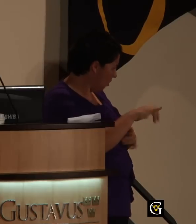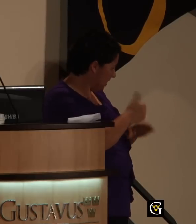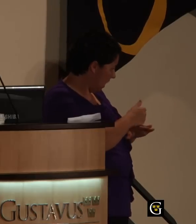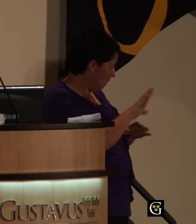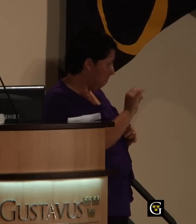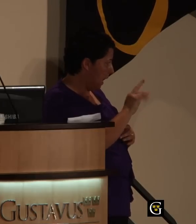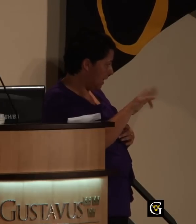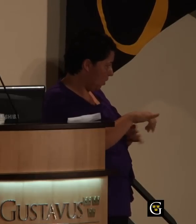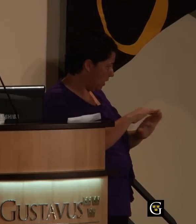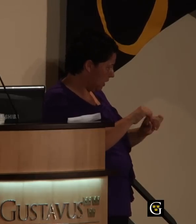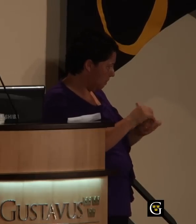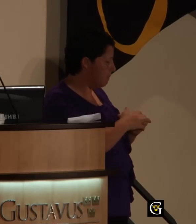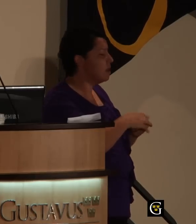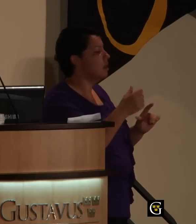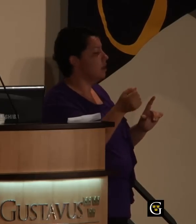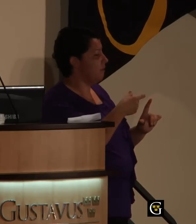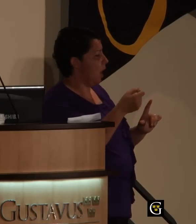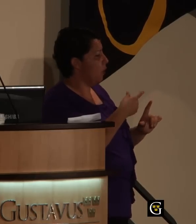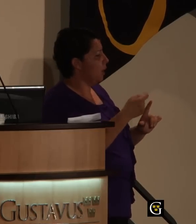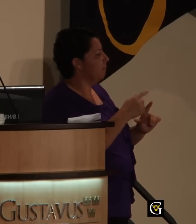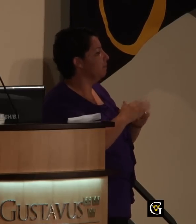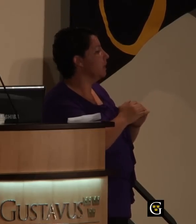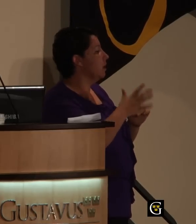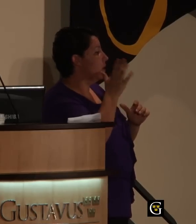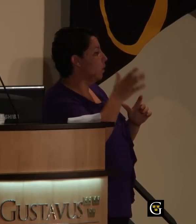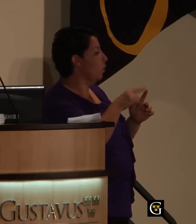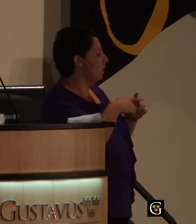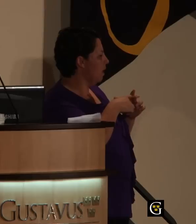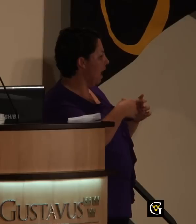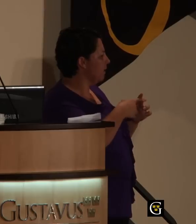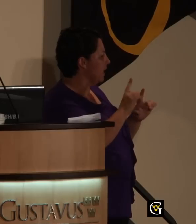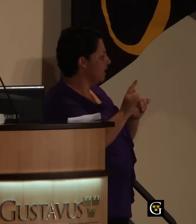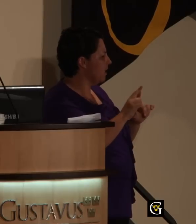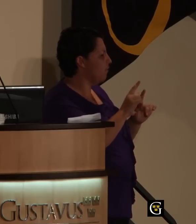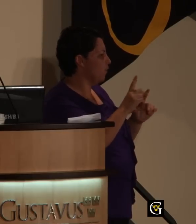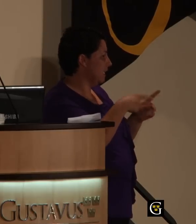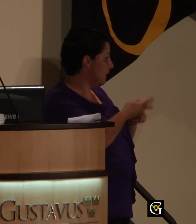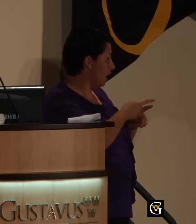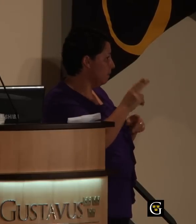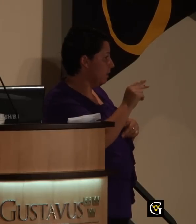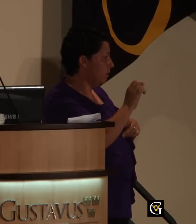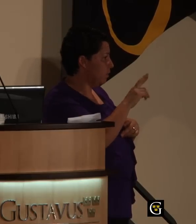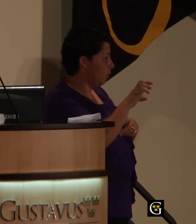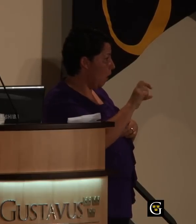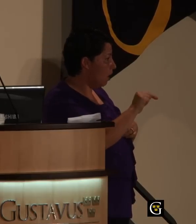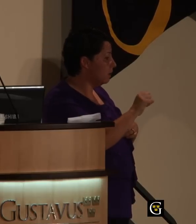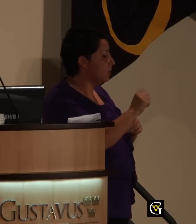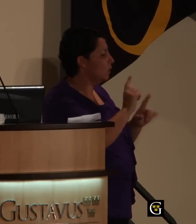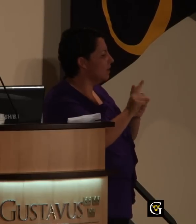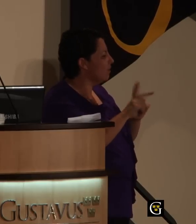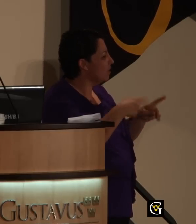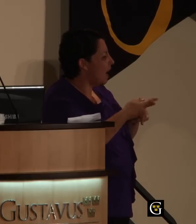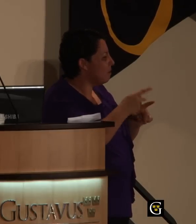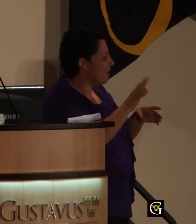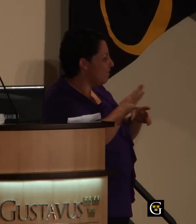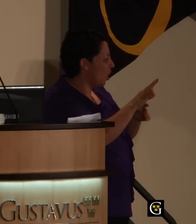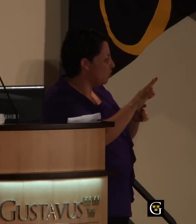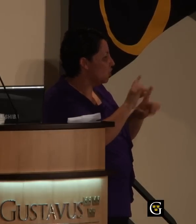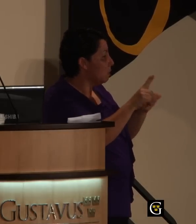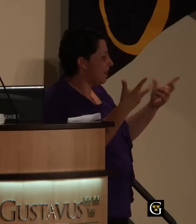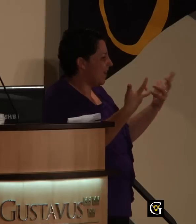there are many different kinds of neurons. They have many, many different kinds of functions. They're very intertwined